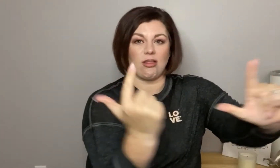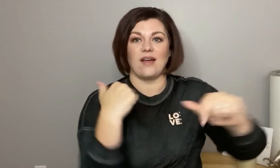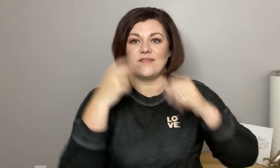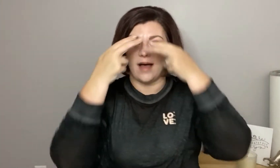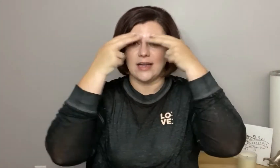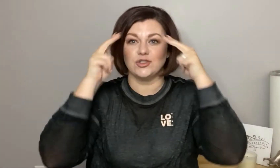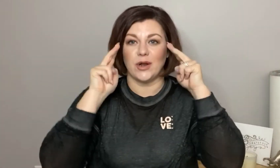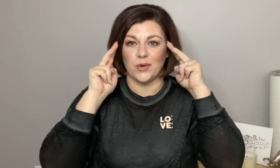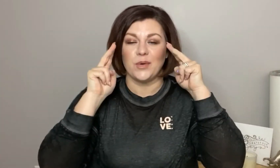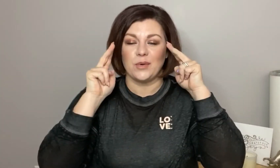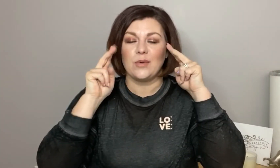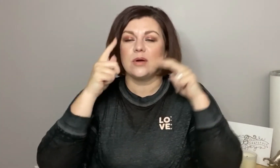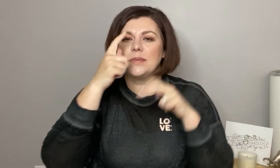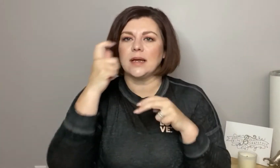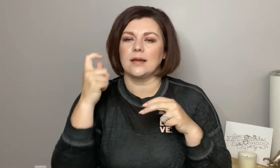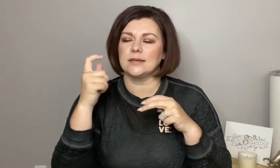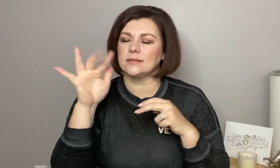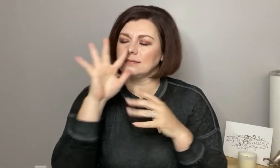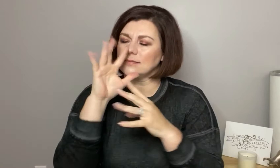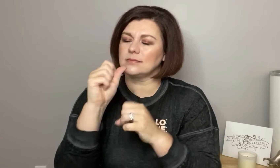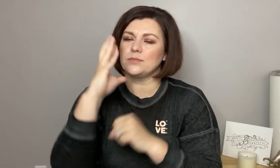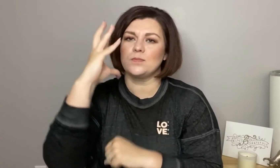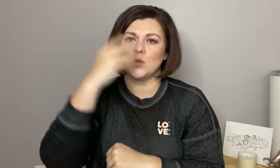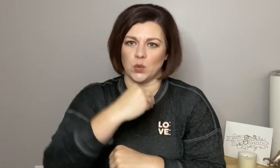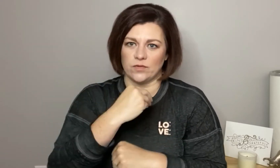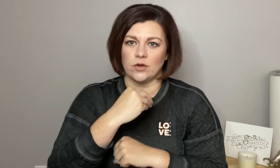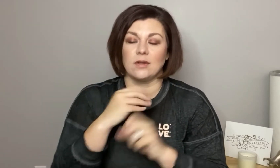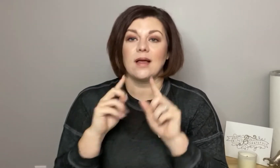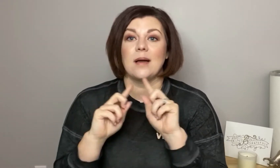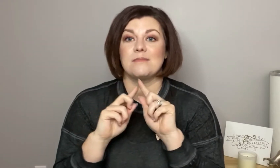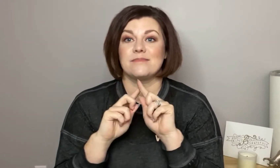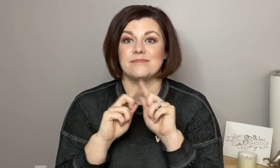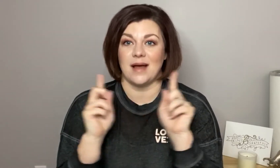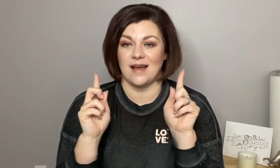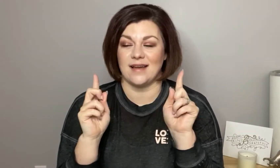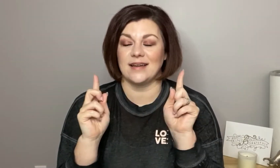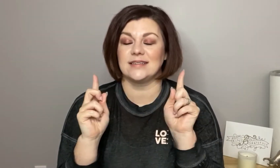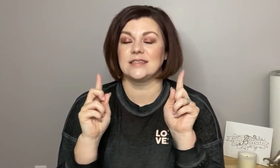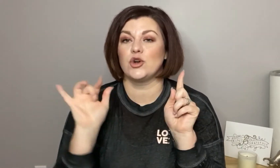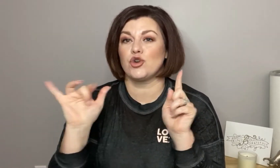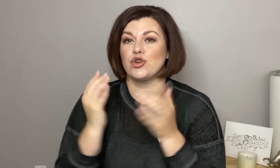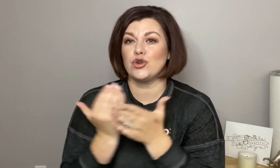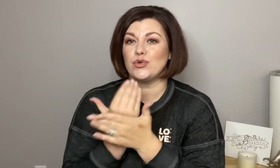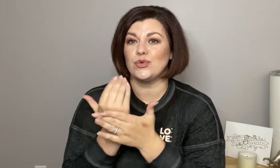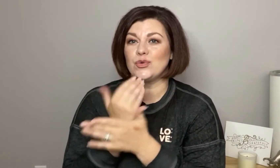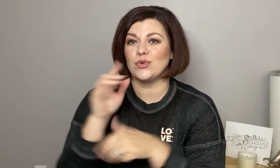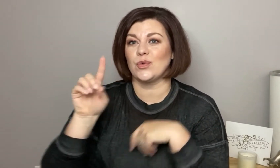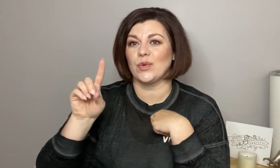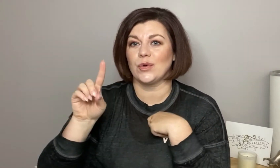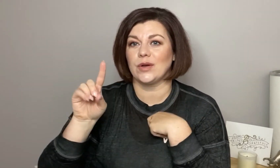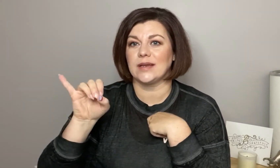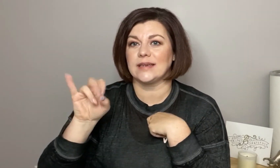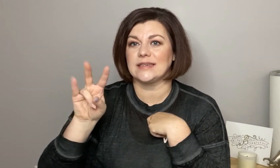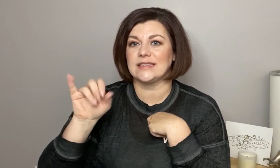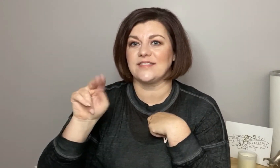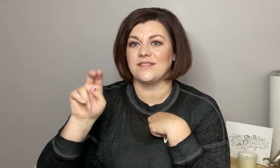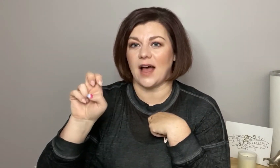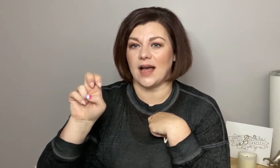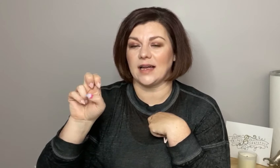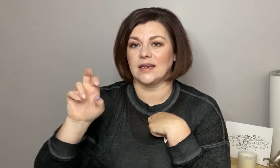using the $1,000 just to buy every one of her eyeshadow palettes because they're so beautiful. But the newest one, the